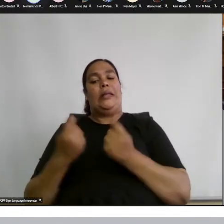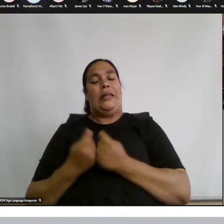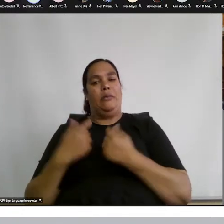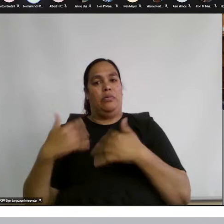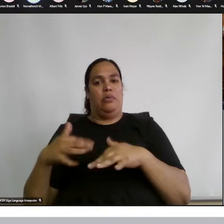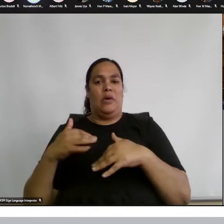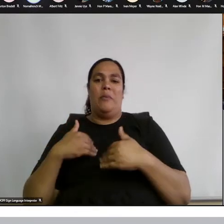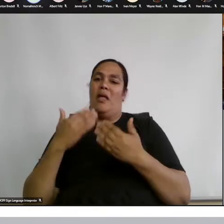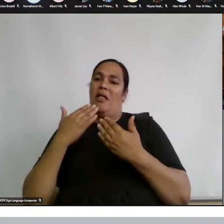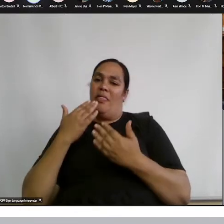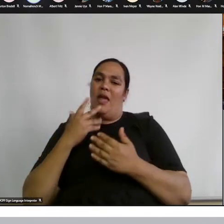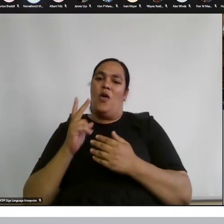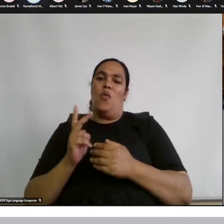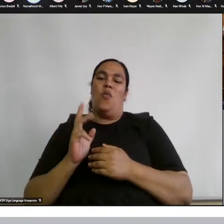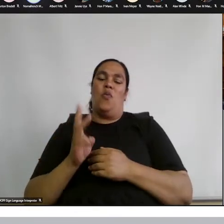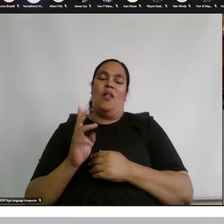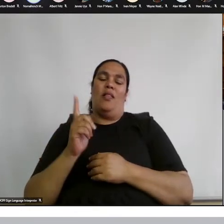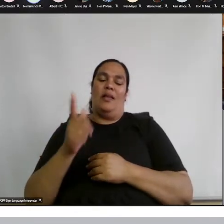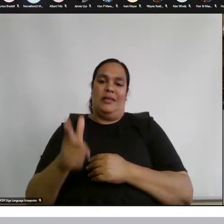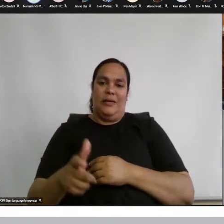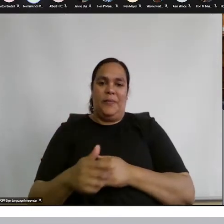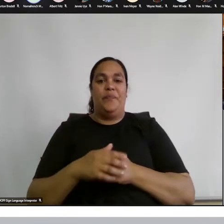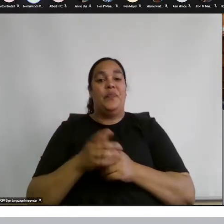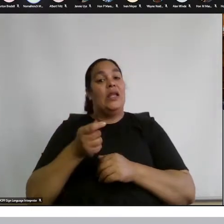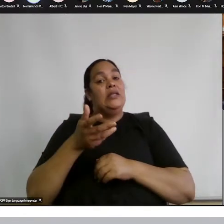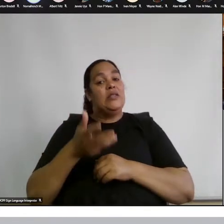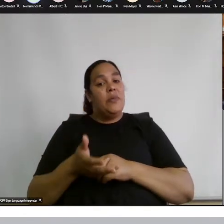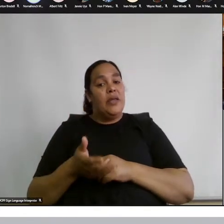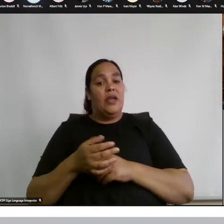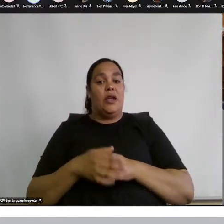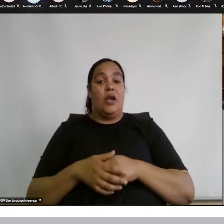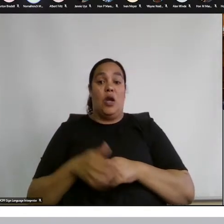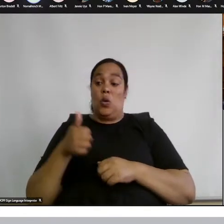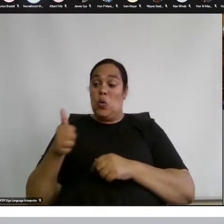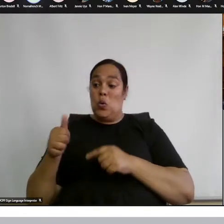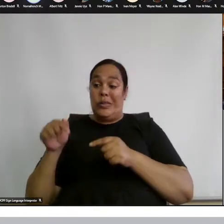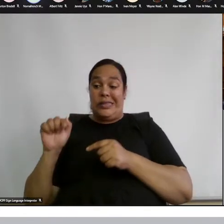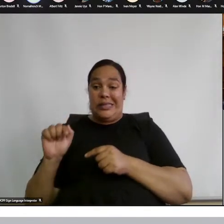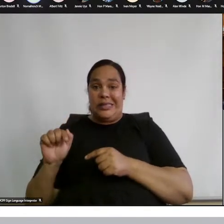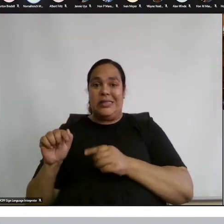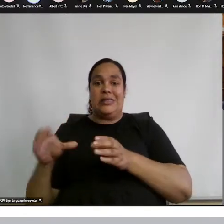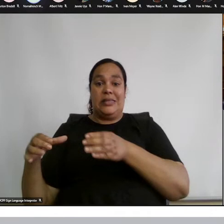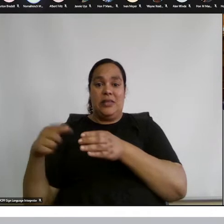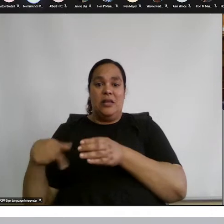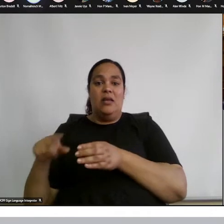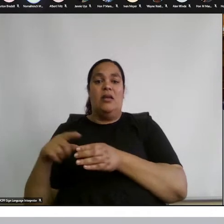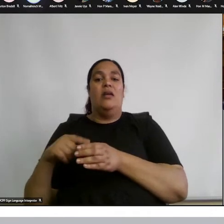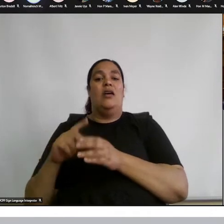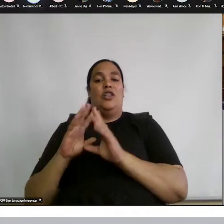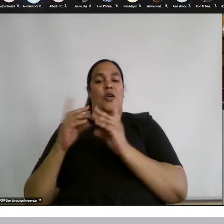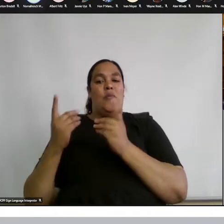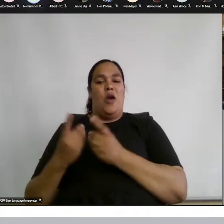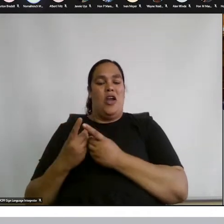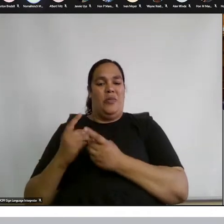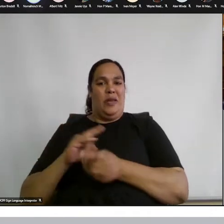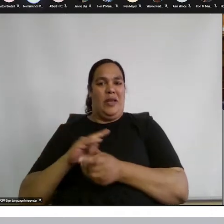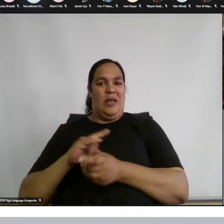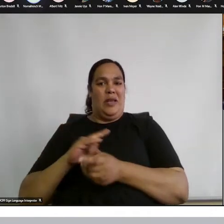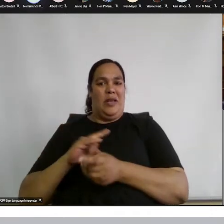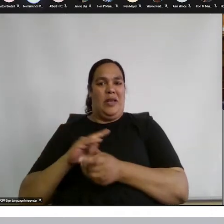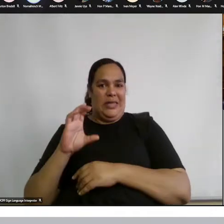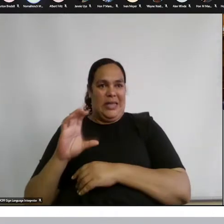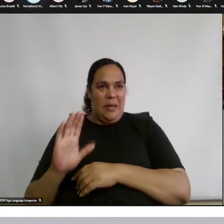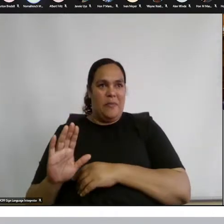will thank them again later. Speaker, the good it's about, you are talking about the Department of Health in the Western